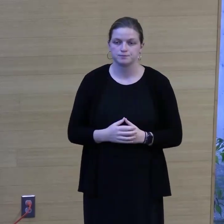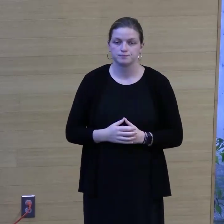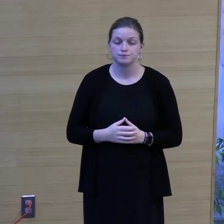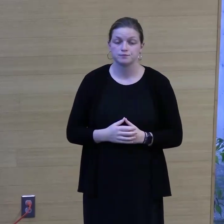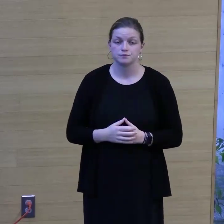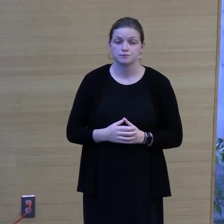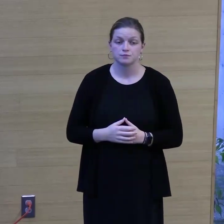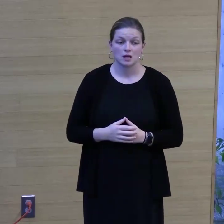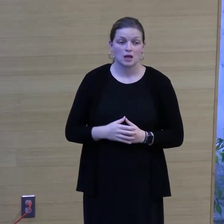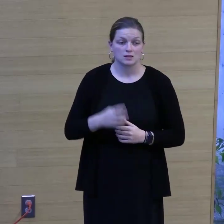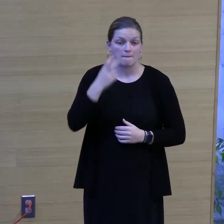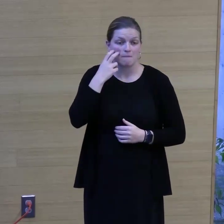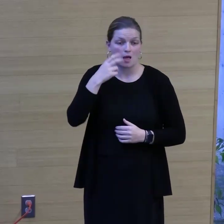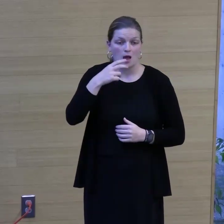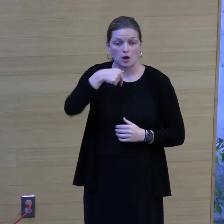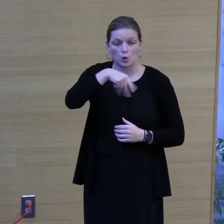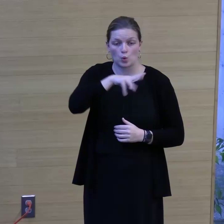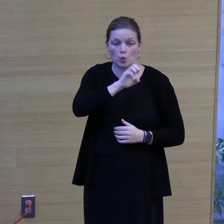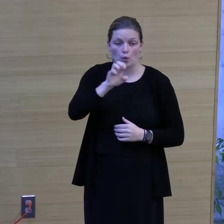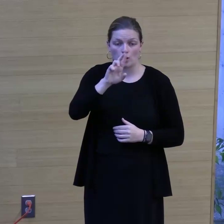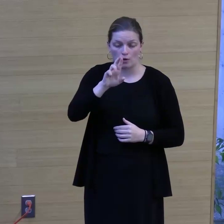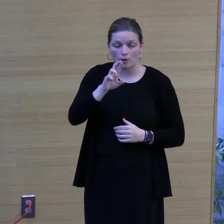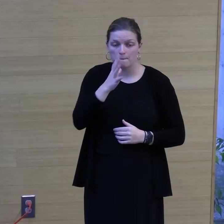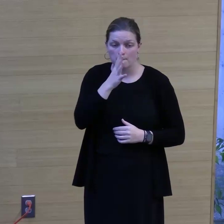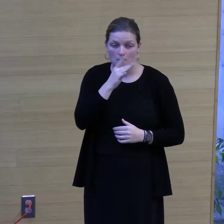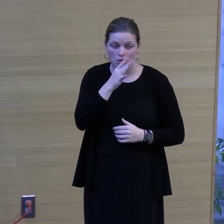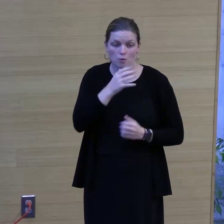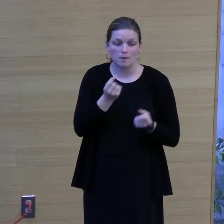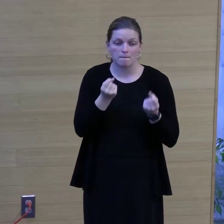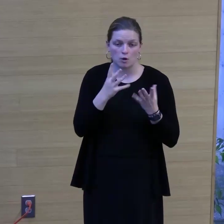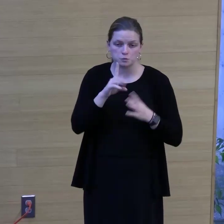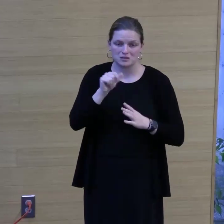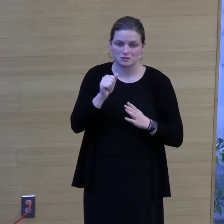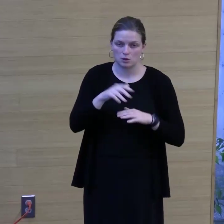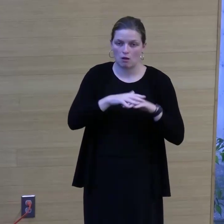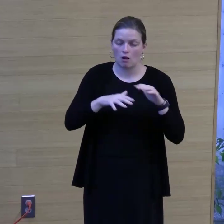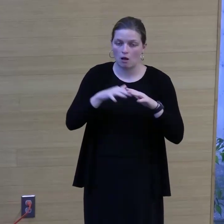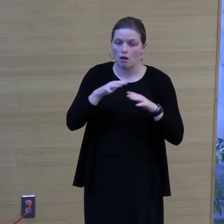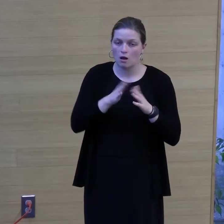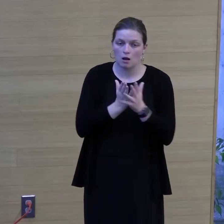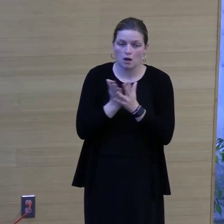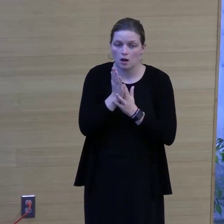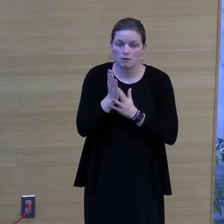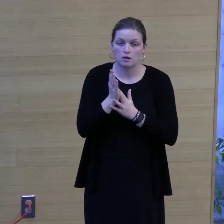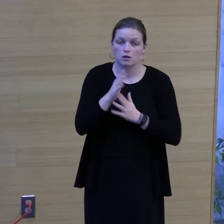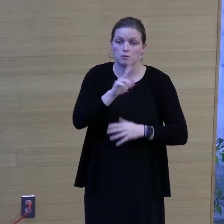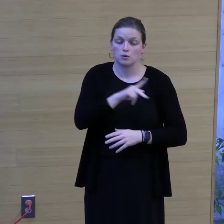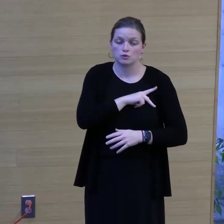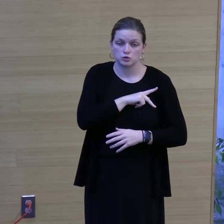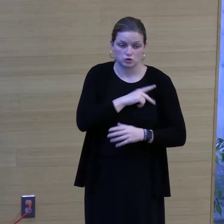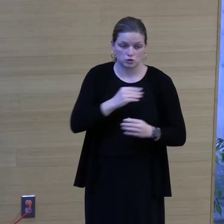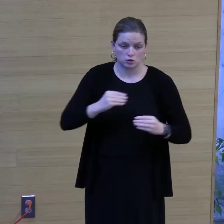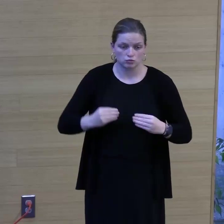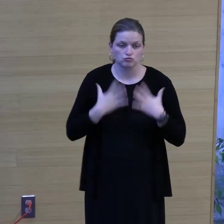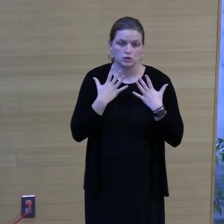As a blind queer mother navigating multiple disabilities and chronic illnesses, her personal experiences enrich